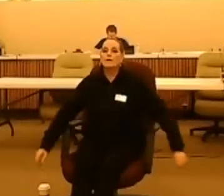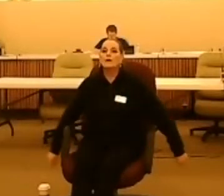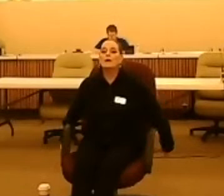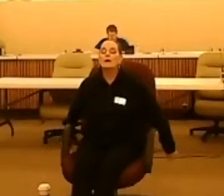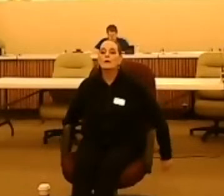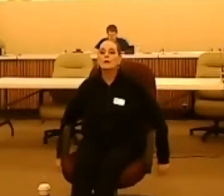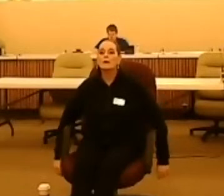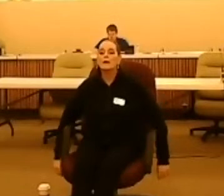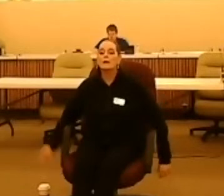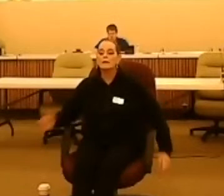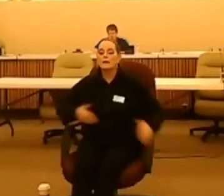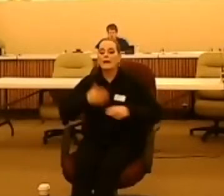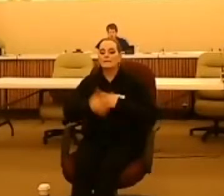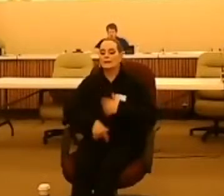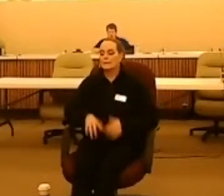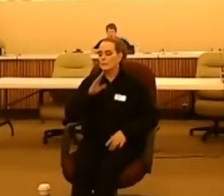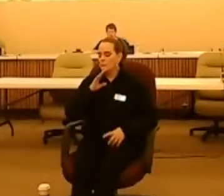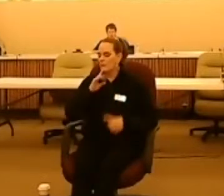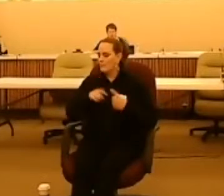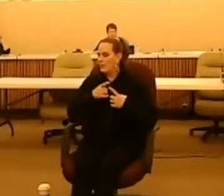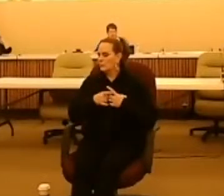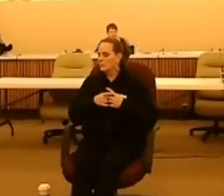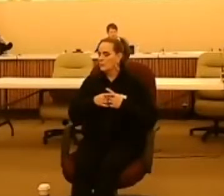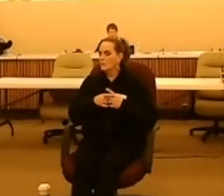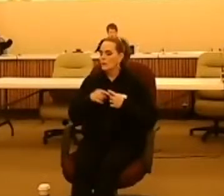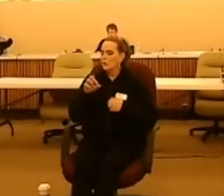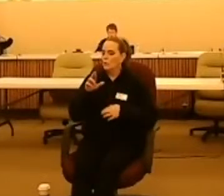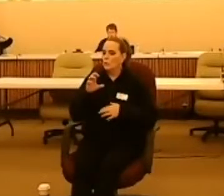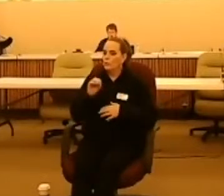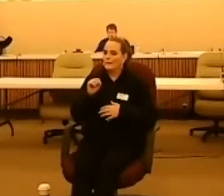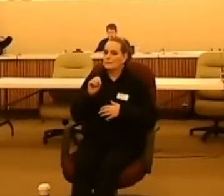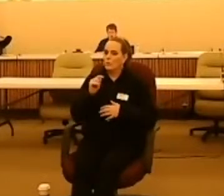Following that, we will get into the resolutions. Trying